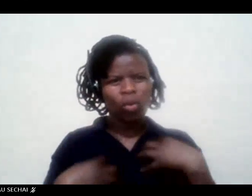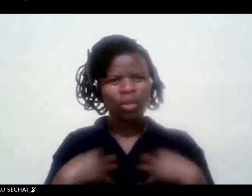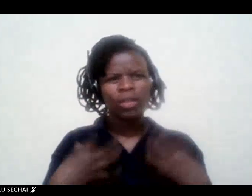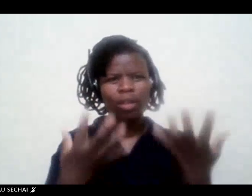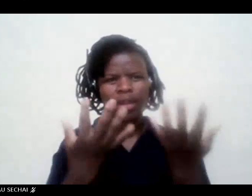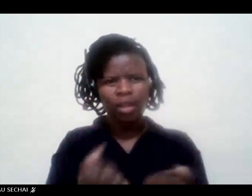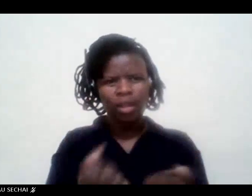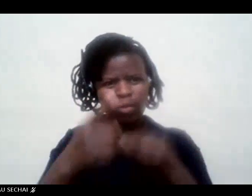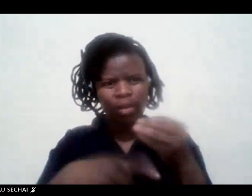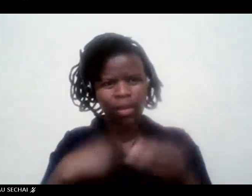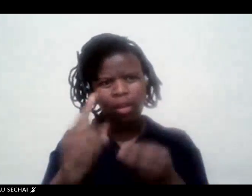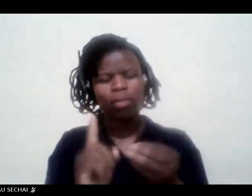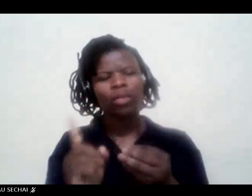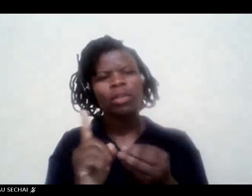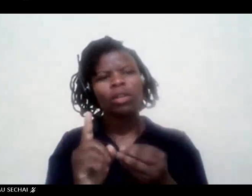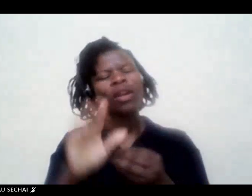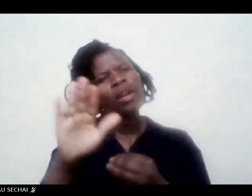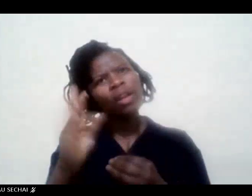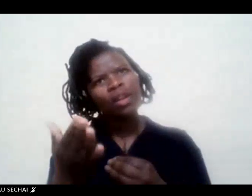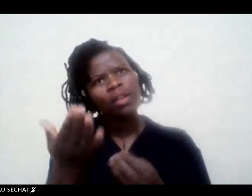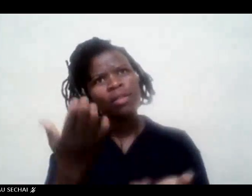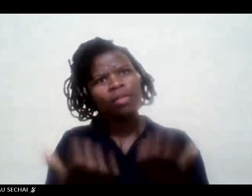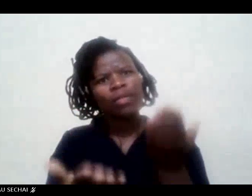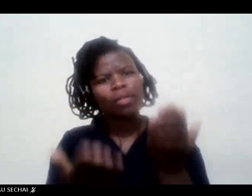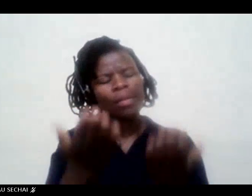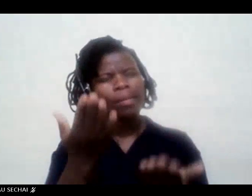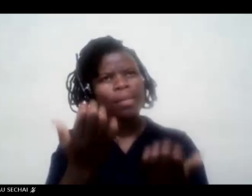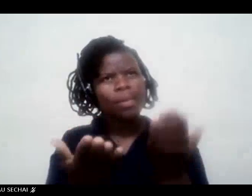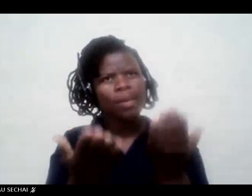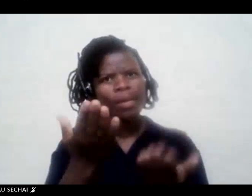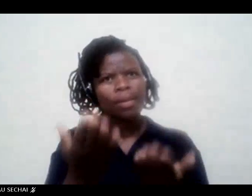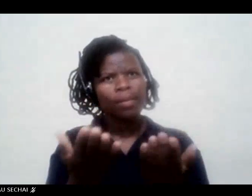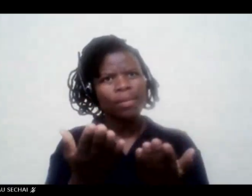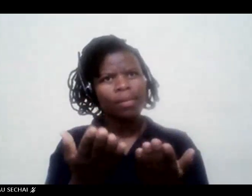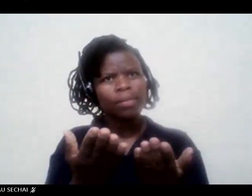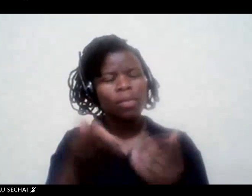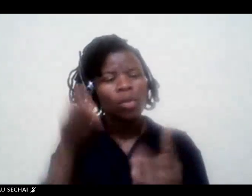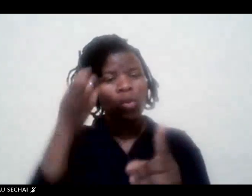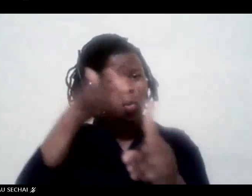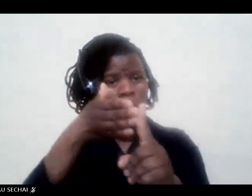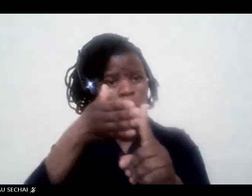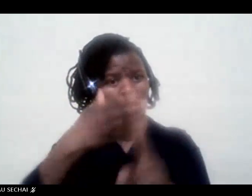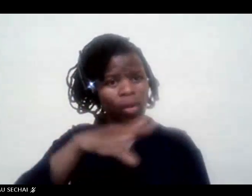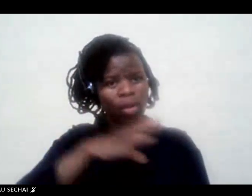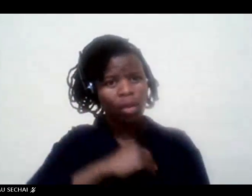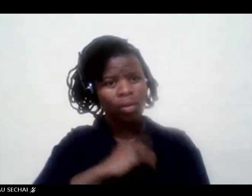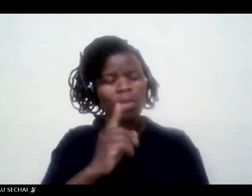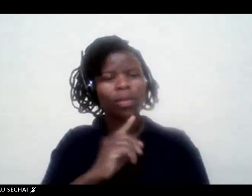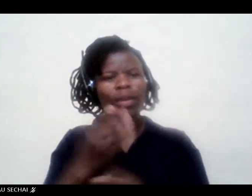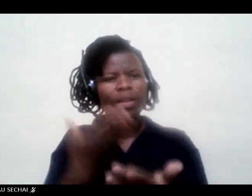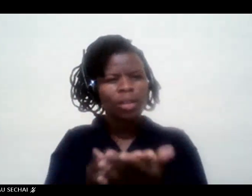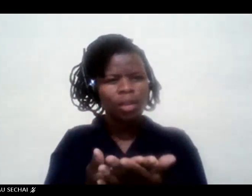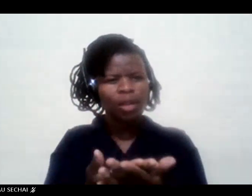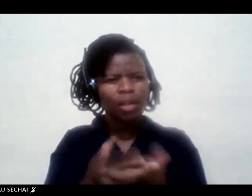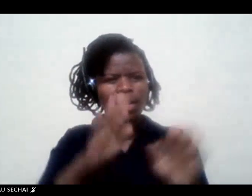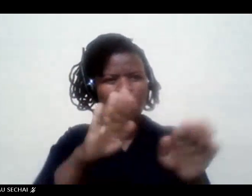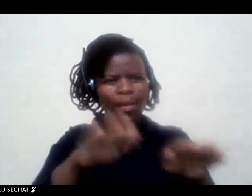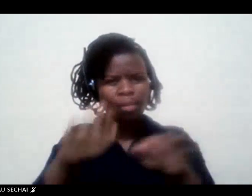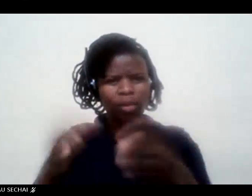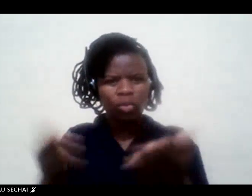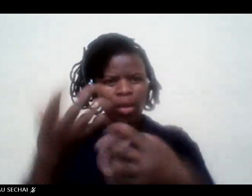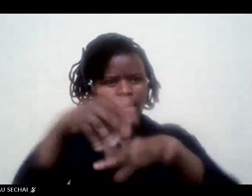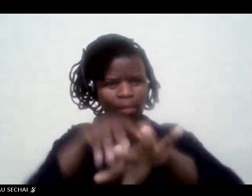whether should our goal be placing them in mainstream schools, or should our